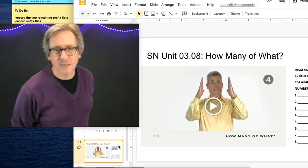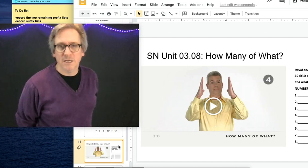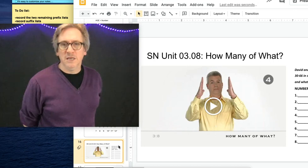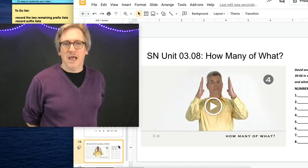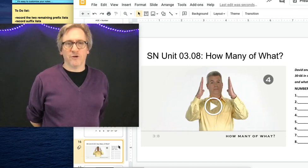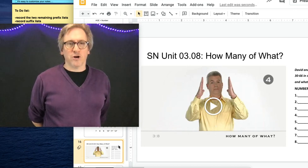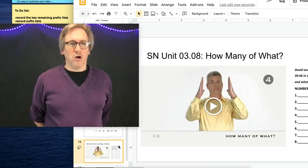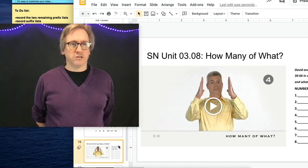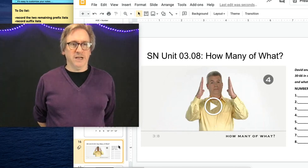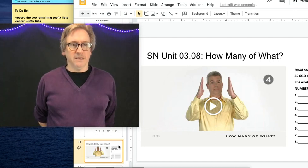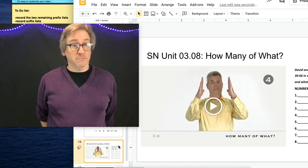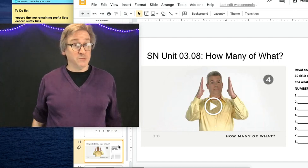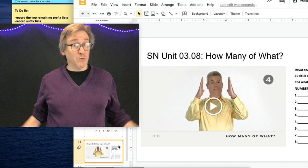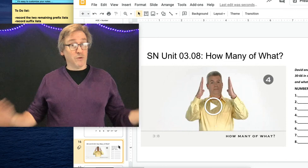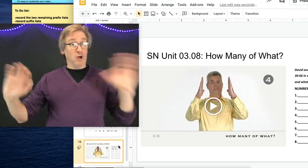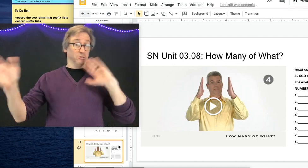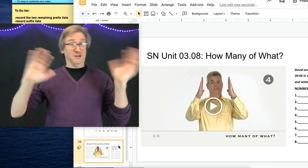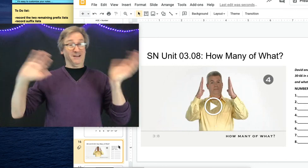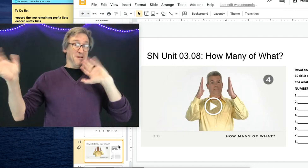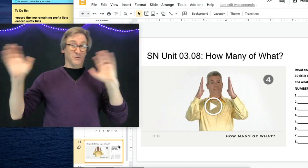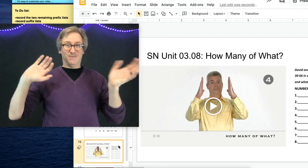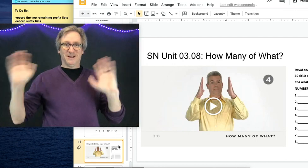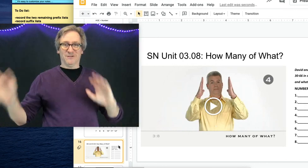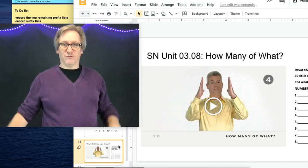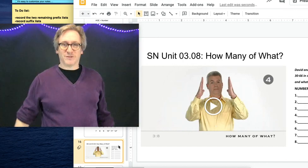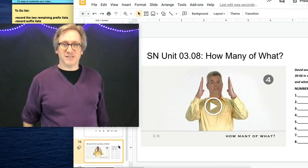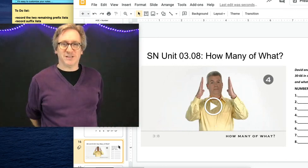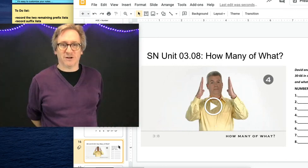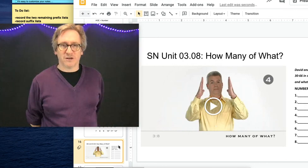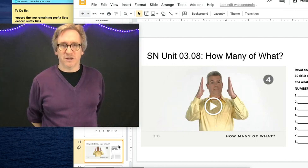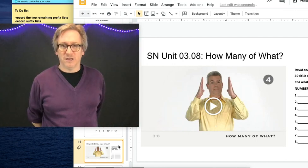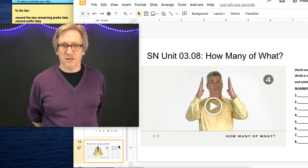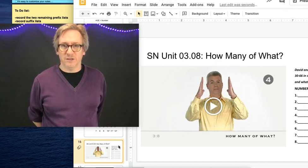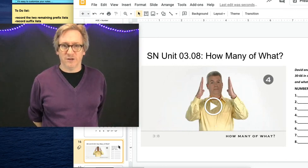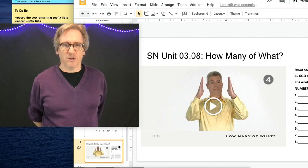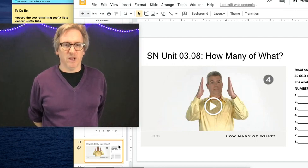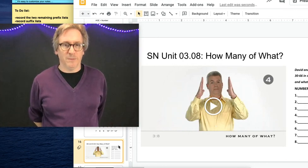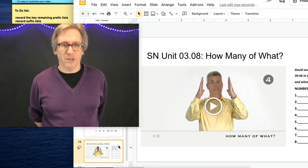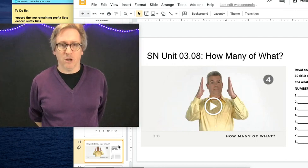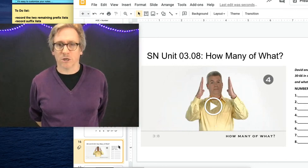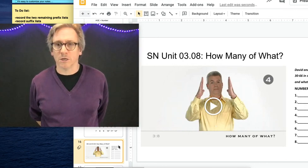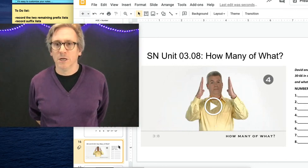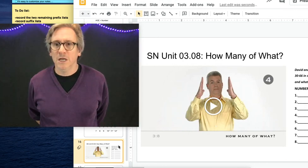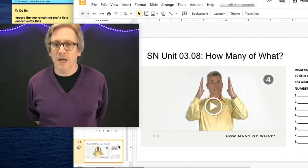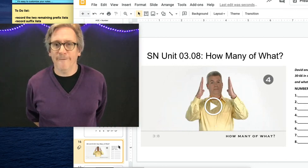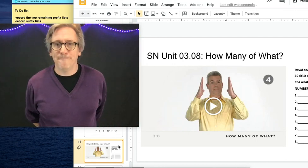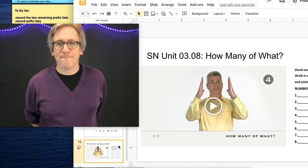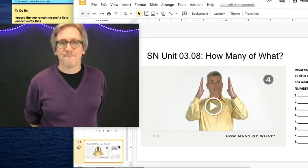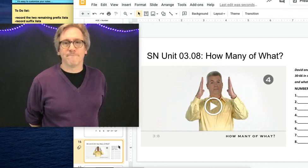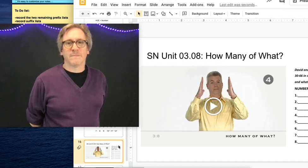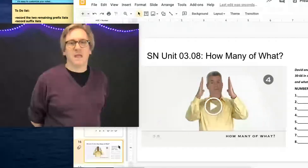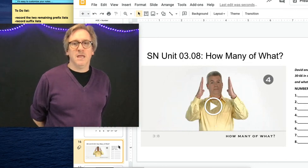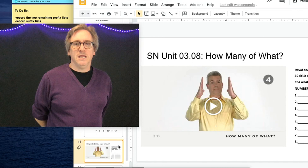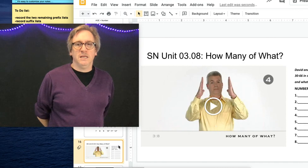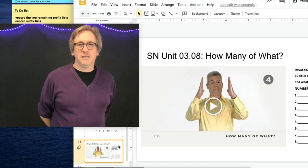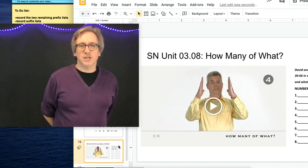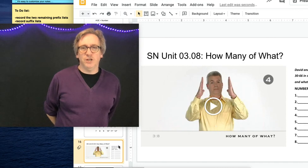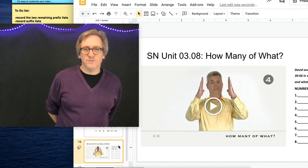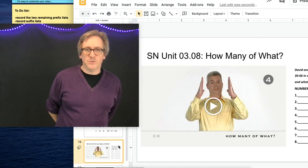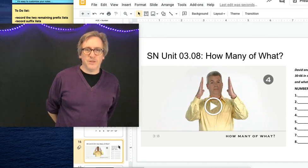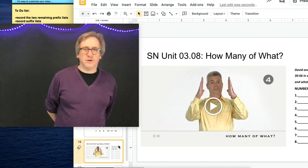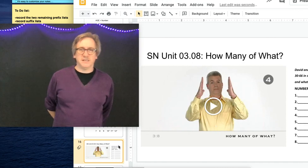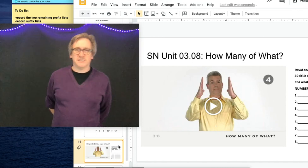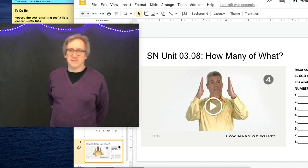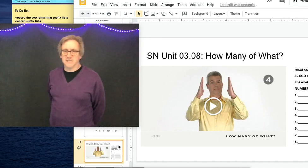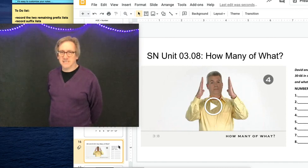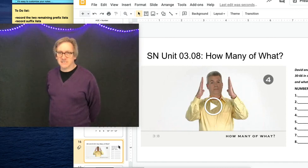what? And they're going to alternate. This is one where they alternate numbers back and forth because they're a little bit longer. He's going to use